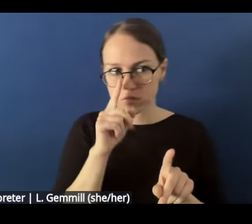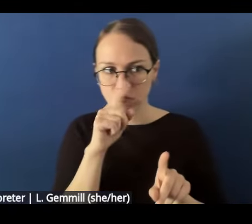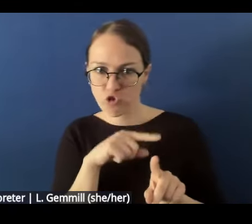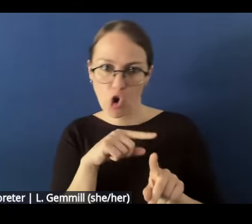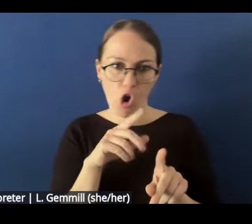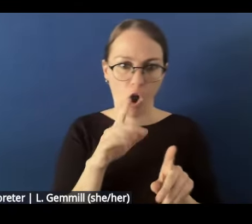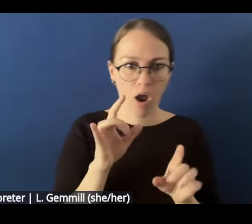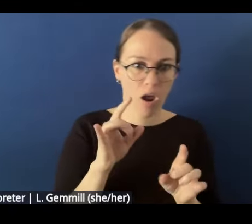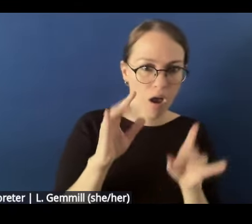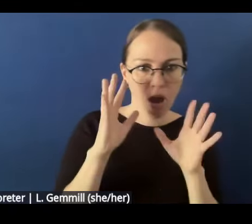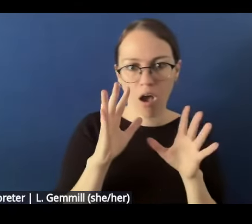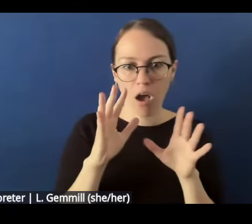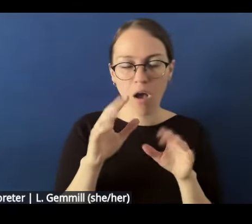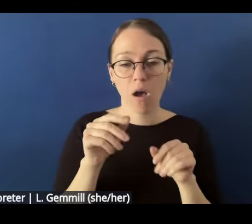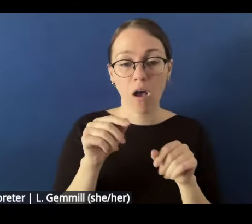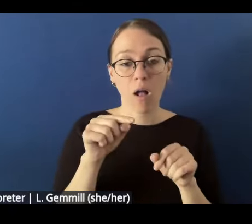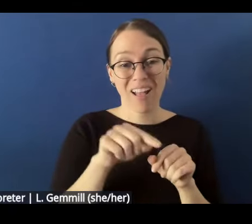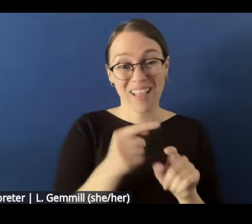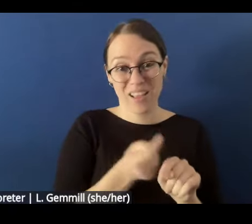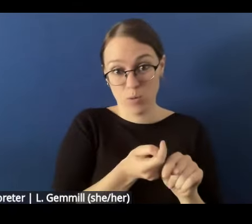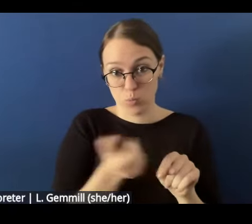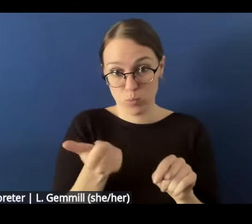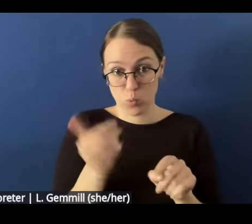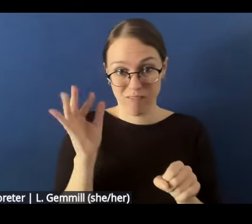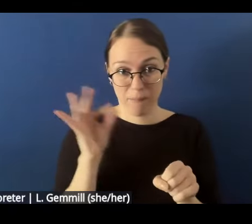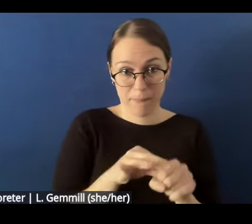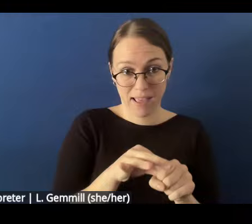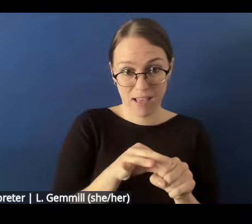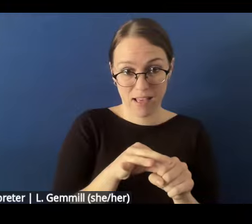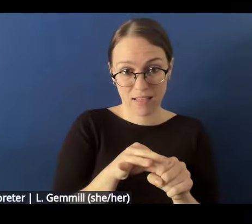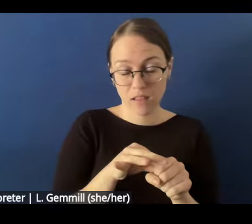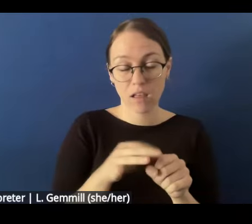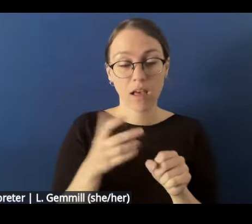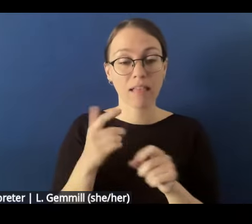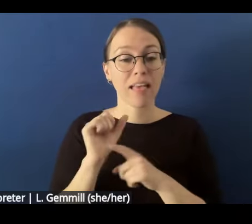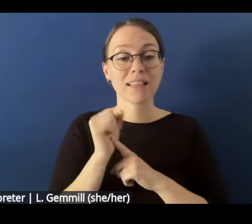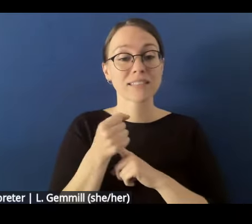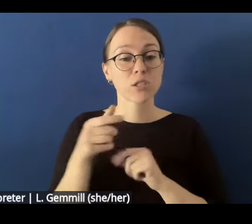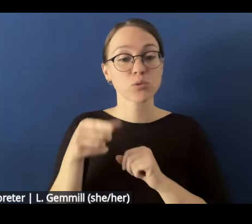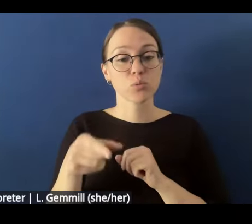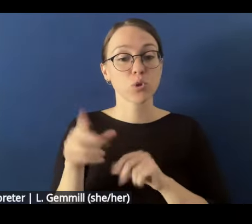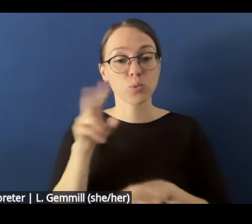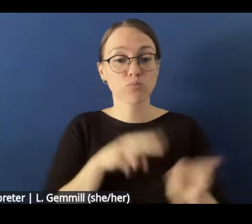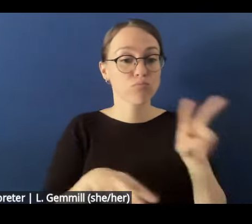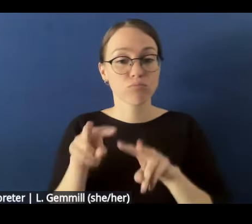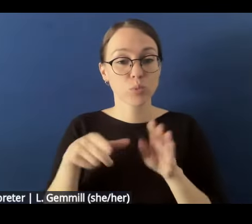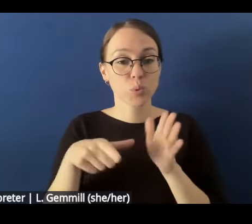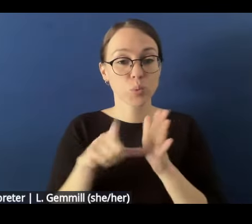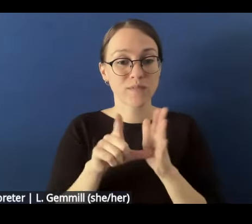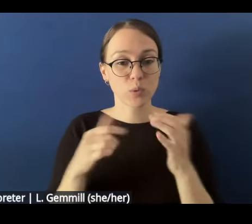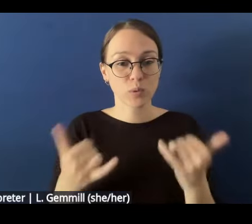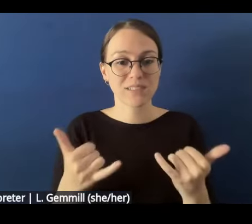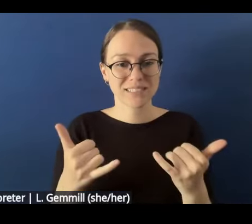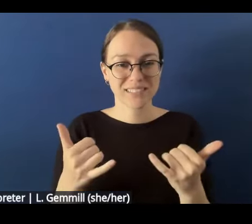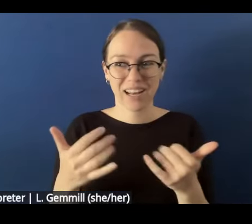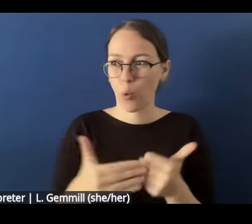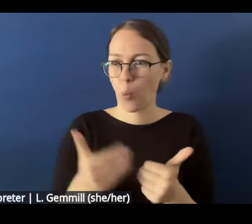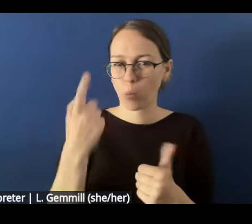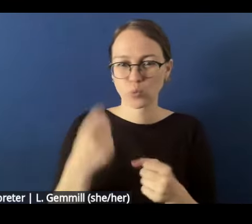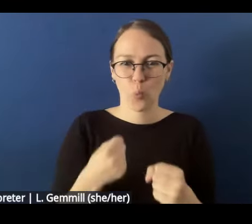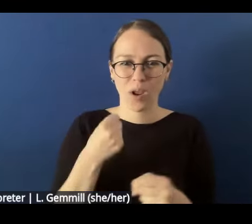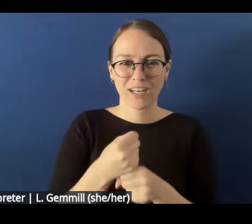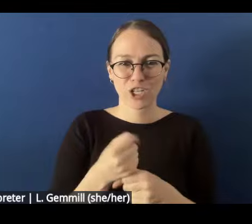to remove them from the ballot. And then the situation you were reviewing today where we're almost a year past the election and we're